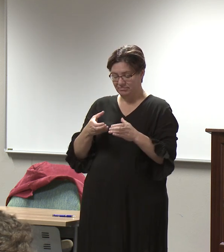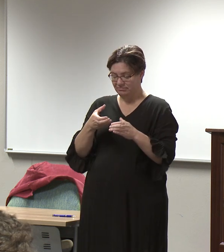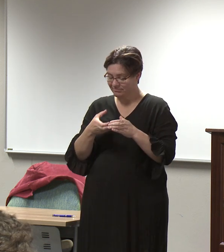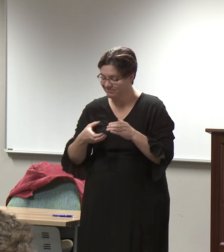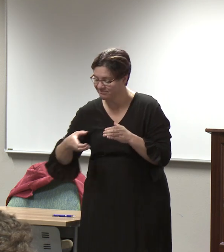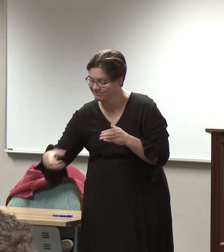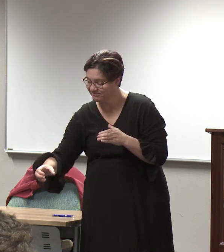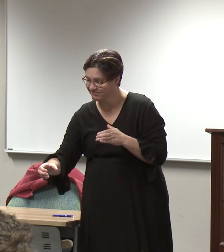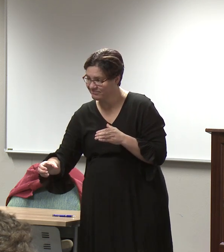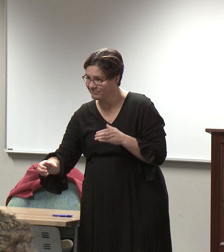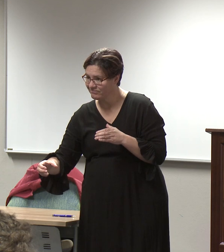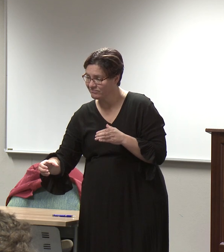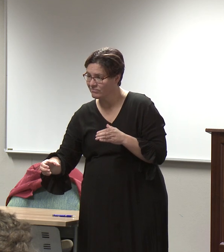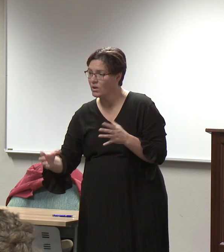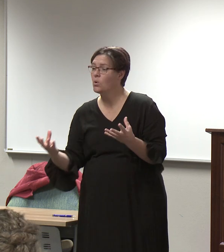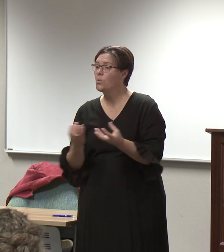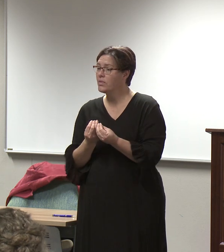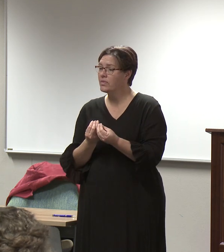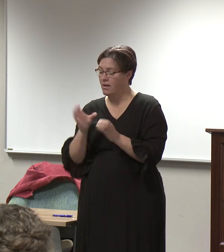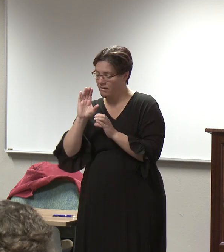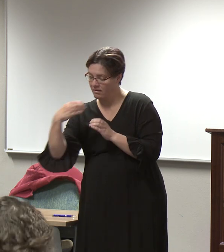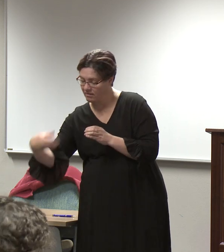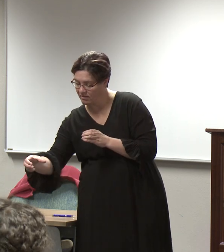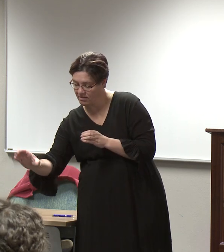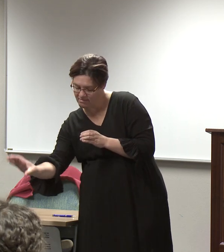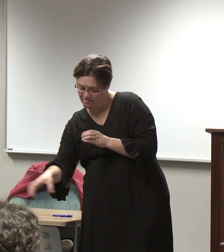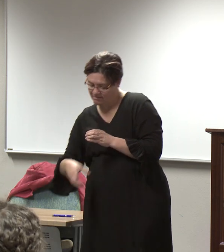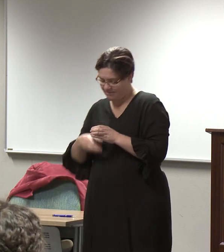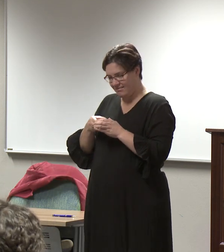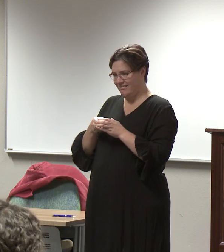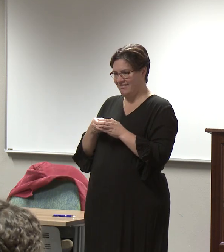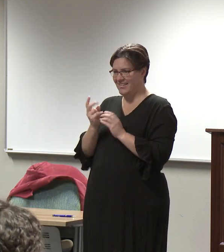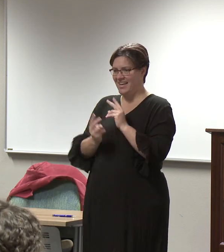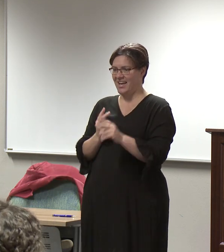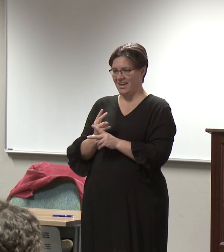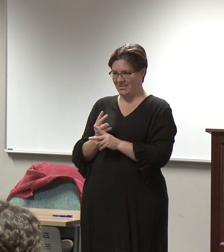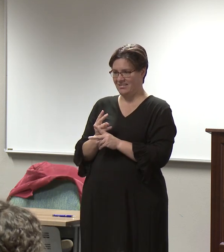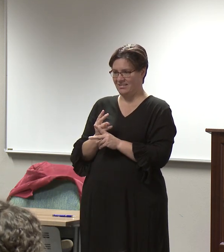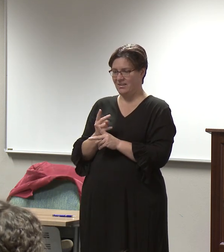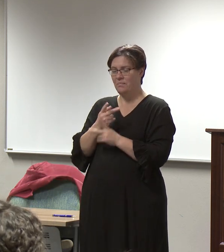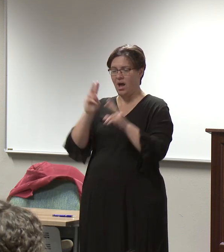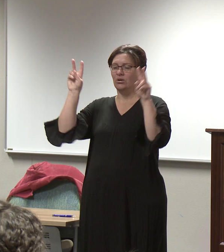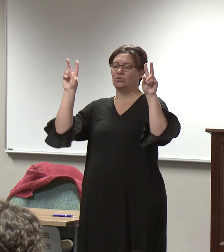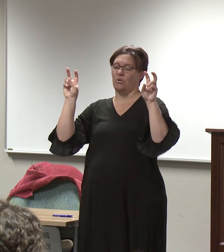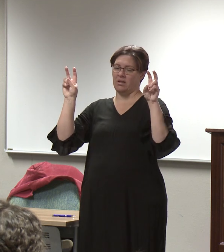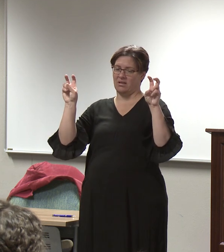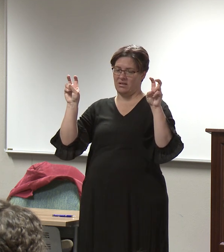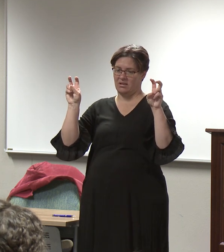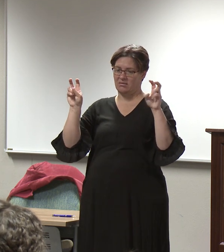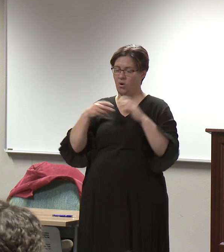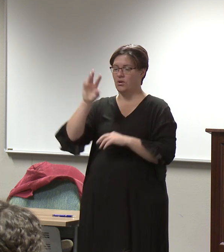goes together with recolonization these days. And quite frankly, that will be my topic